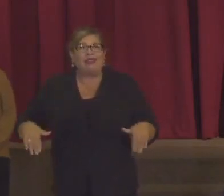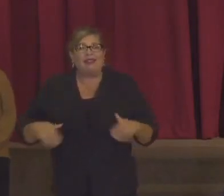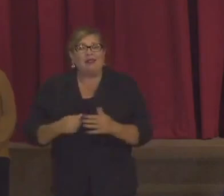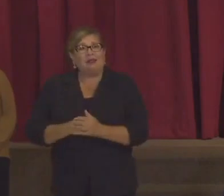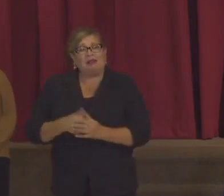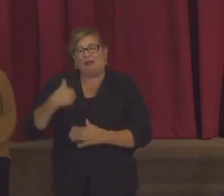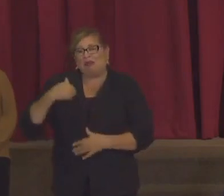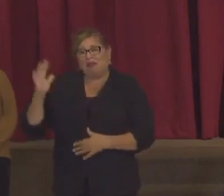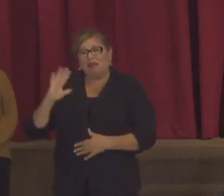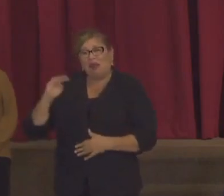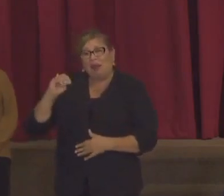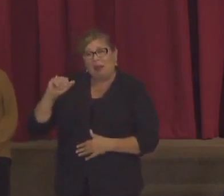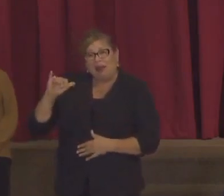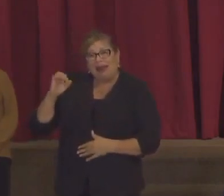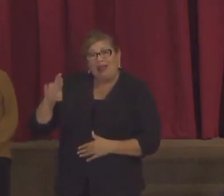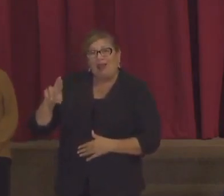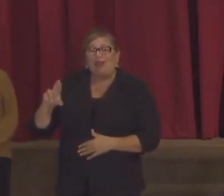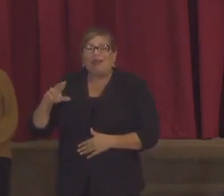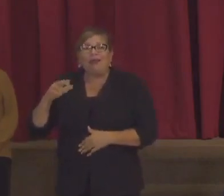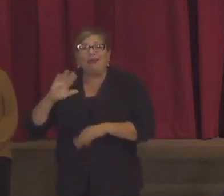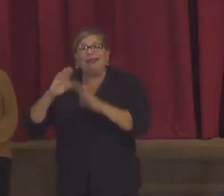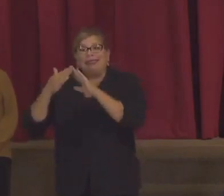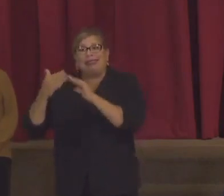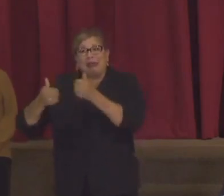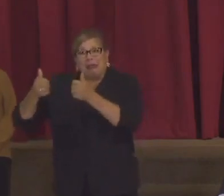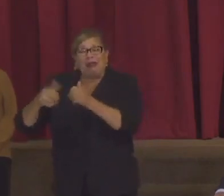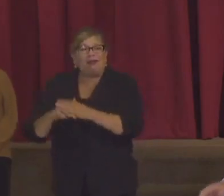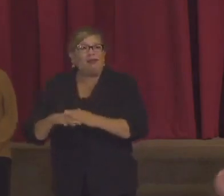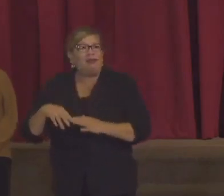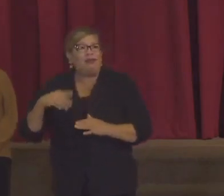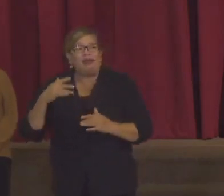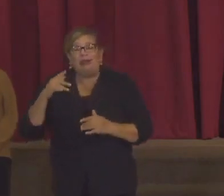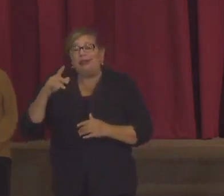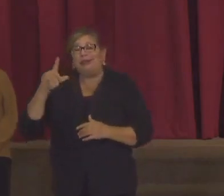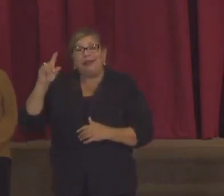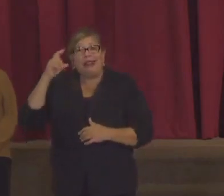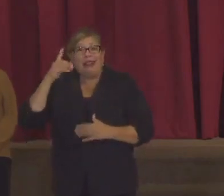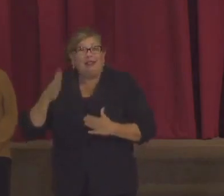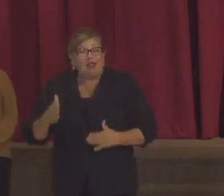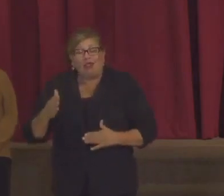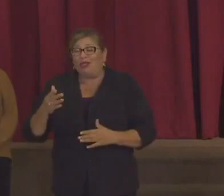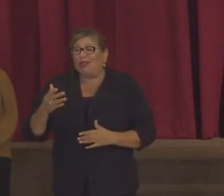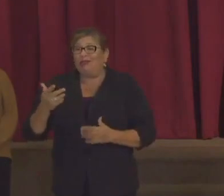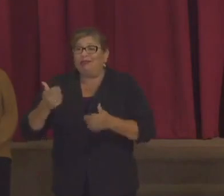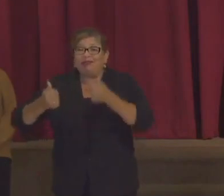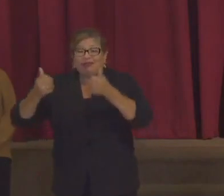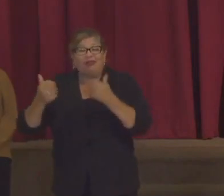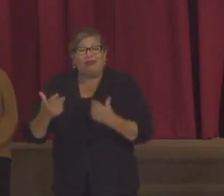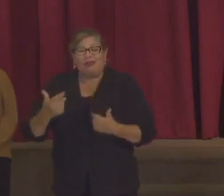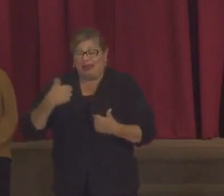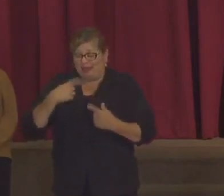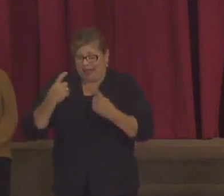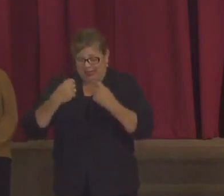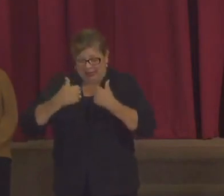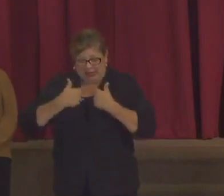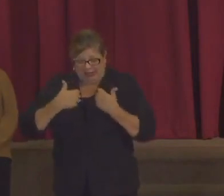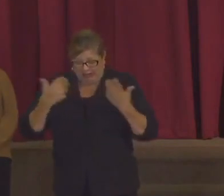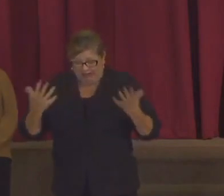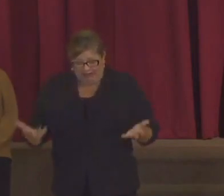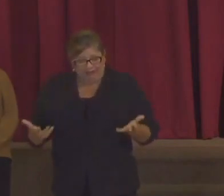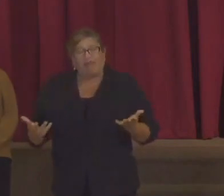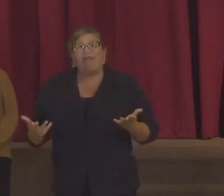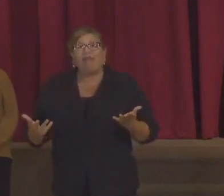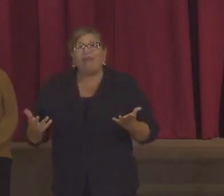governor of the nation's largest state. The question I have to ask myself, the question we have to ask ourselves, are we